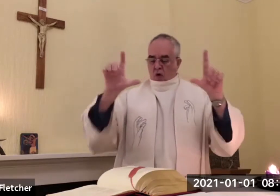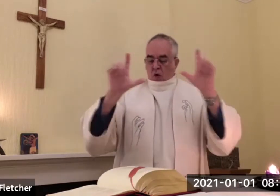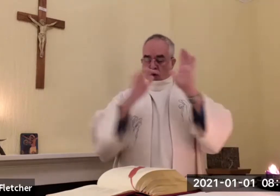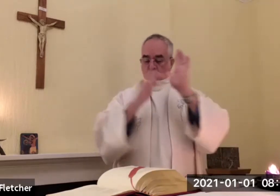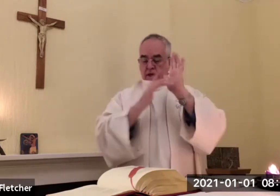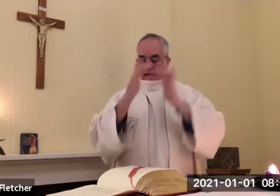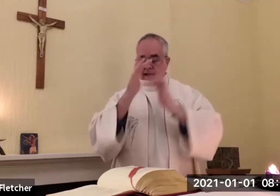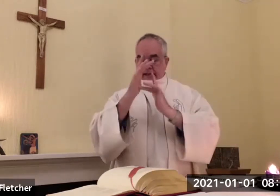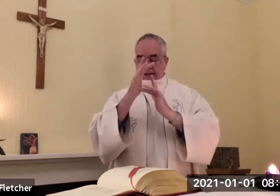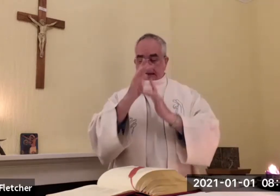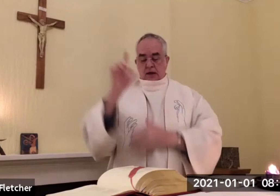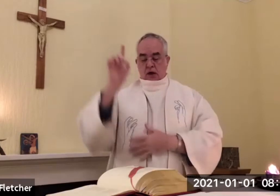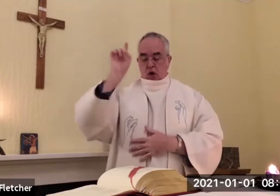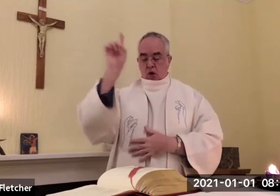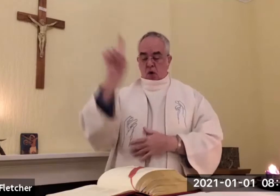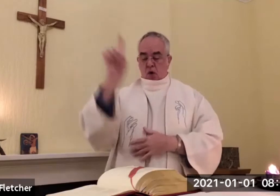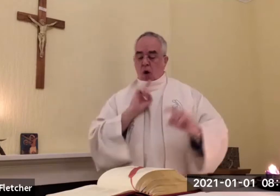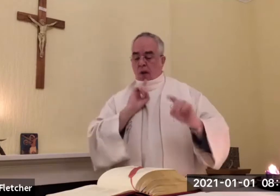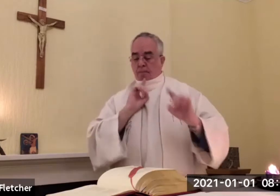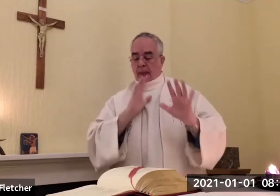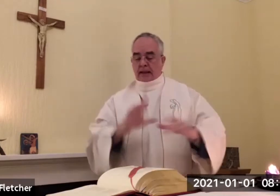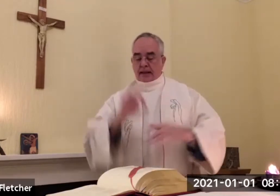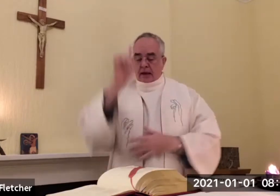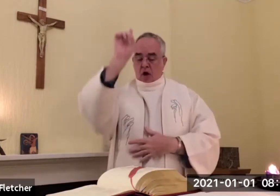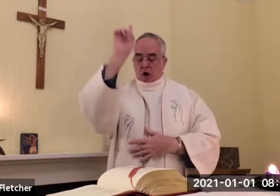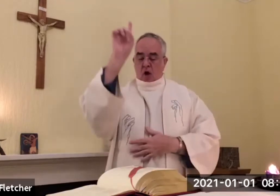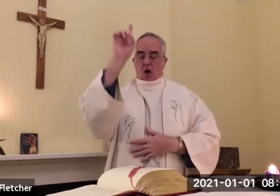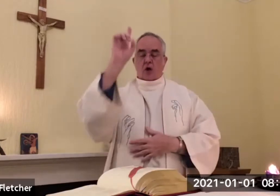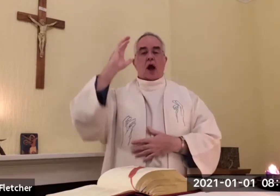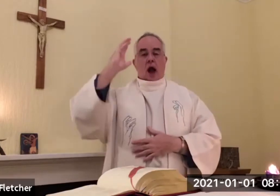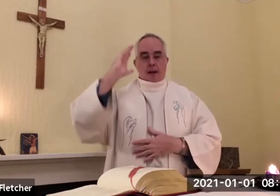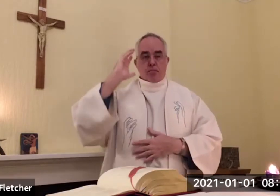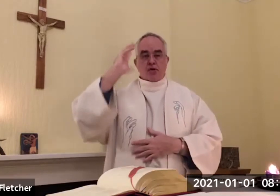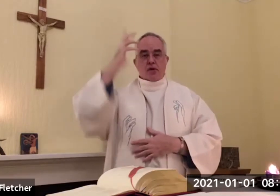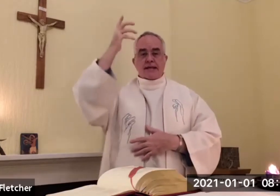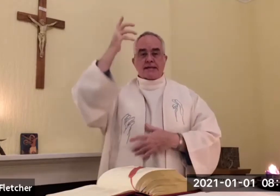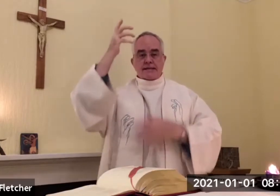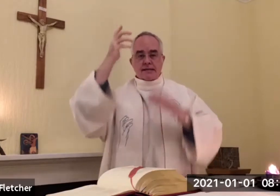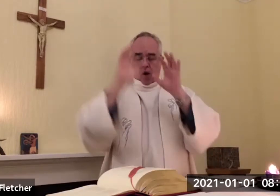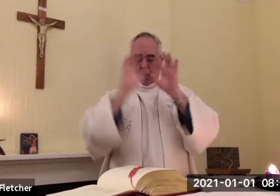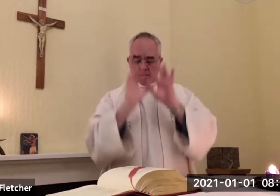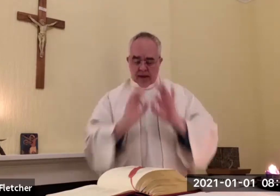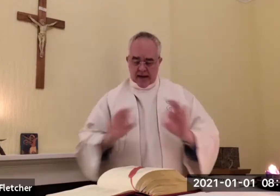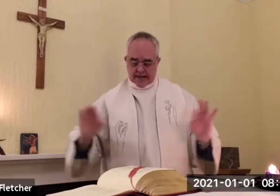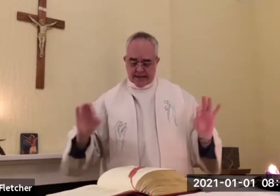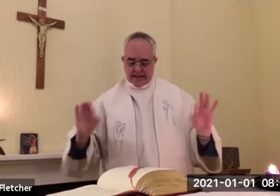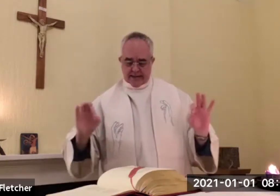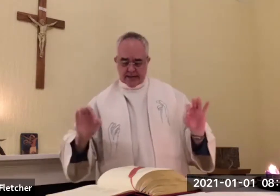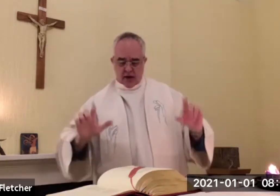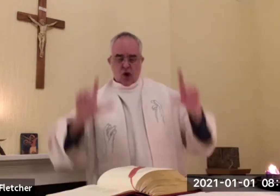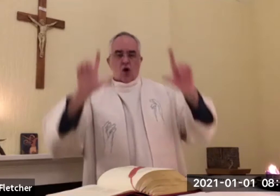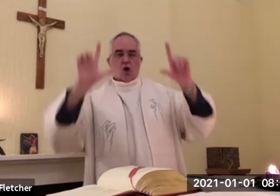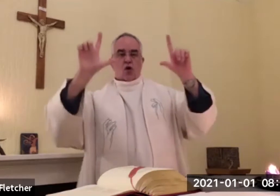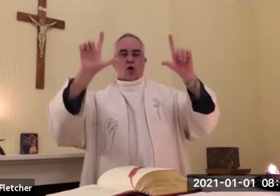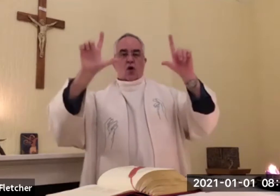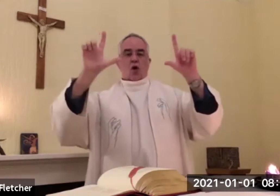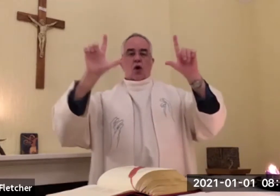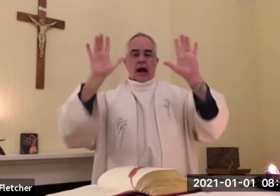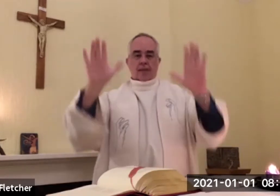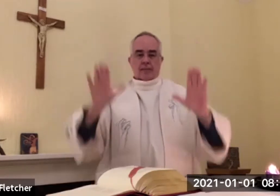Lord Jesus, you Almighty God and Queen of Peace, Lord have